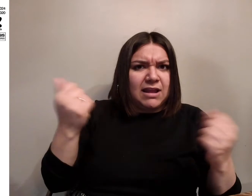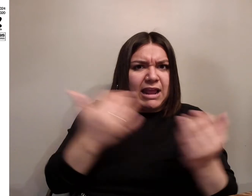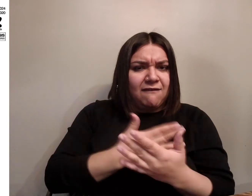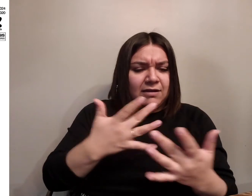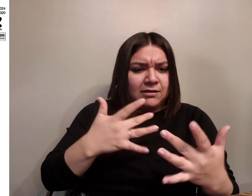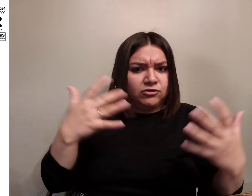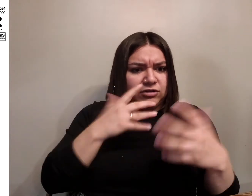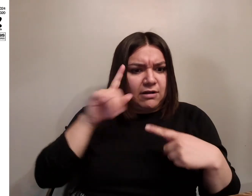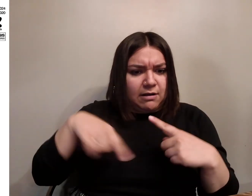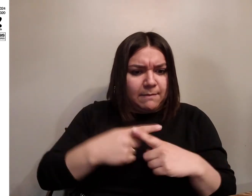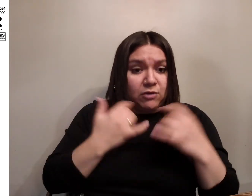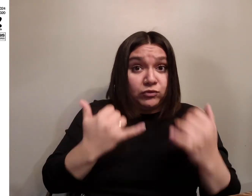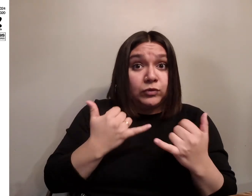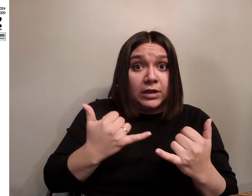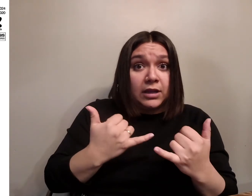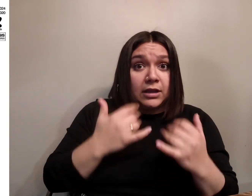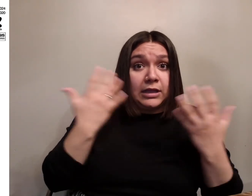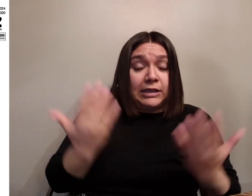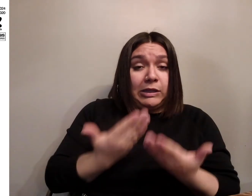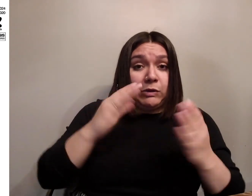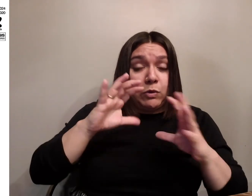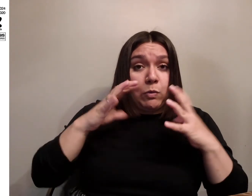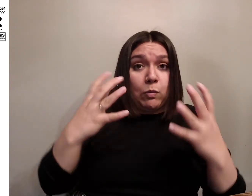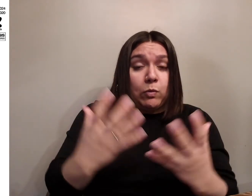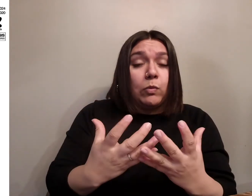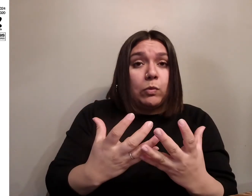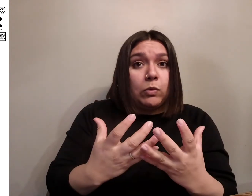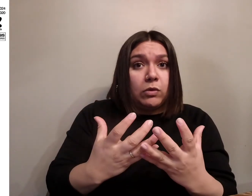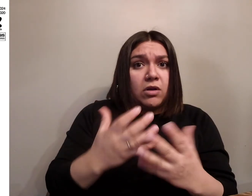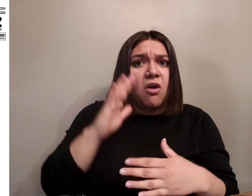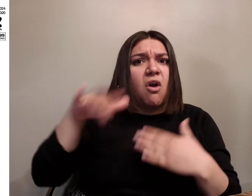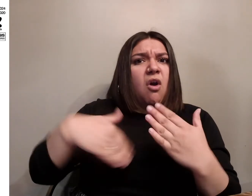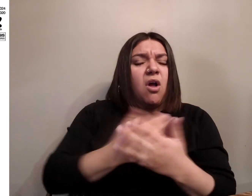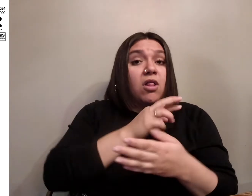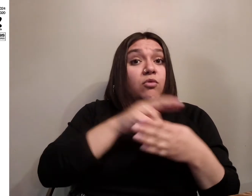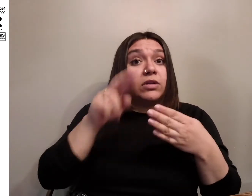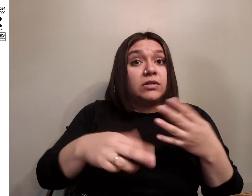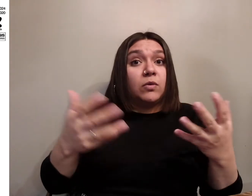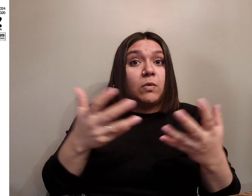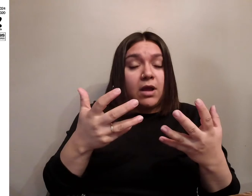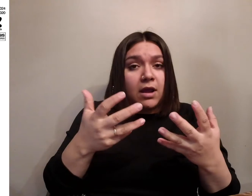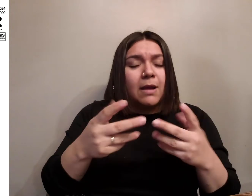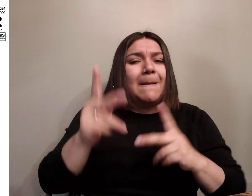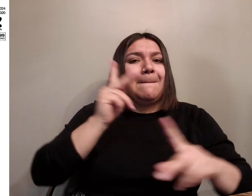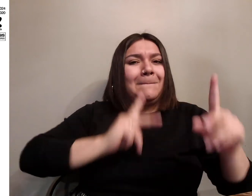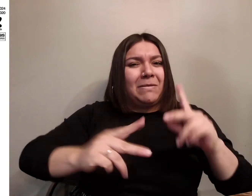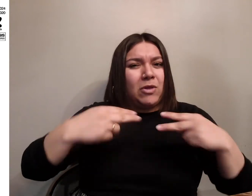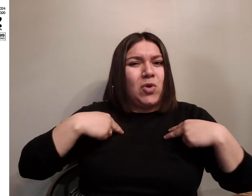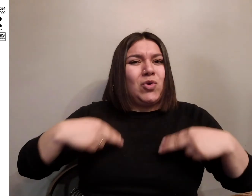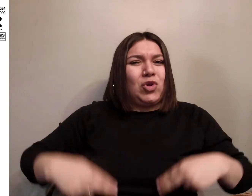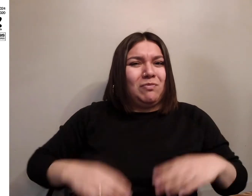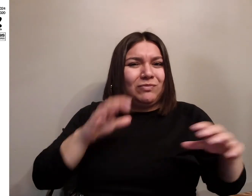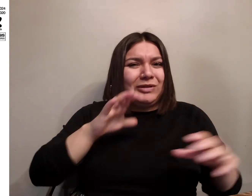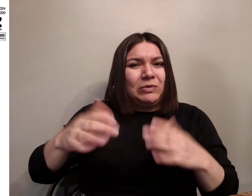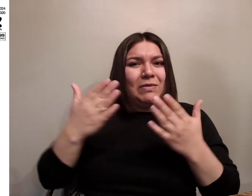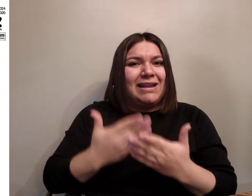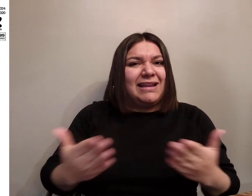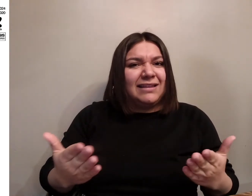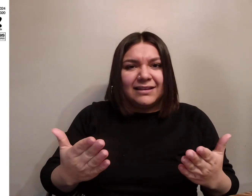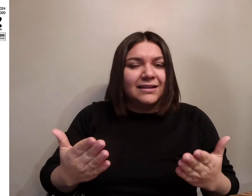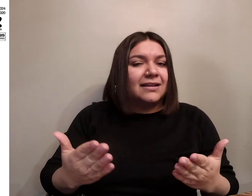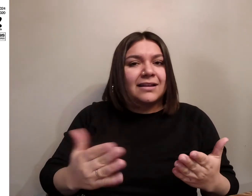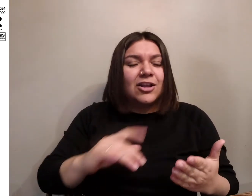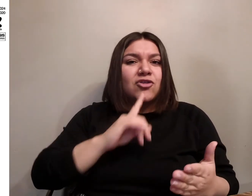really frightened of in the world today are the result